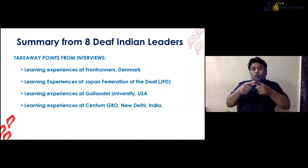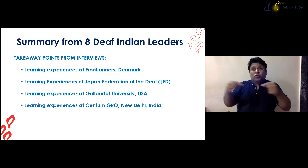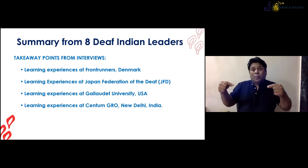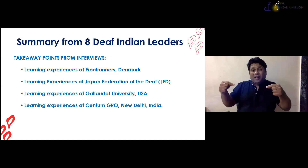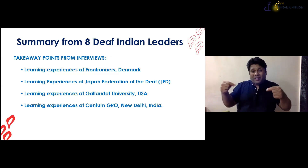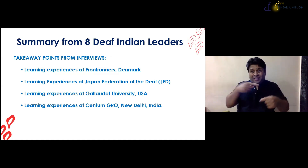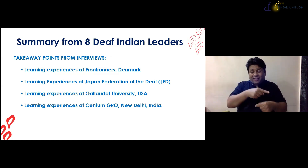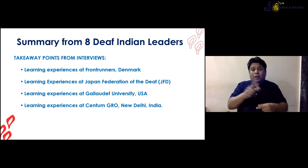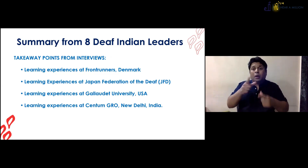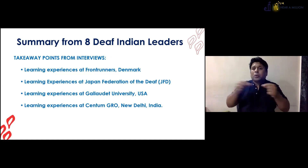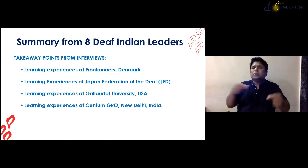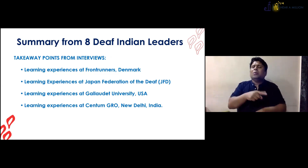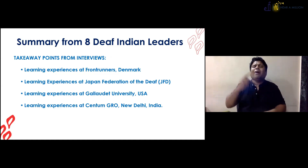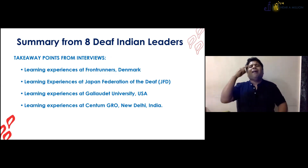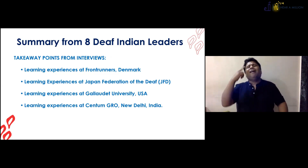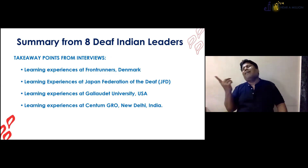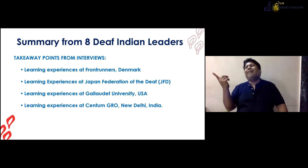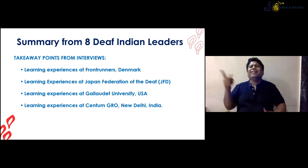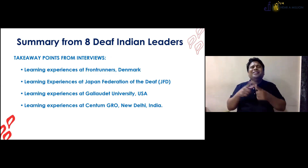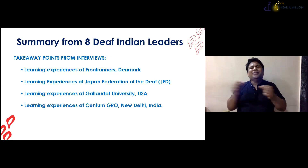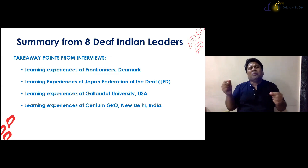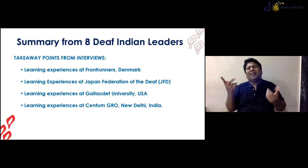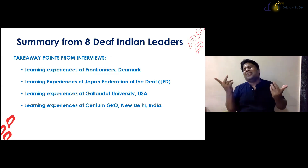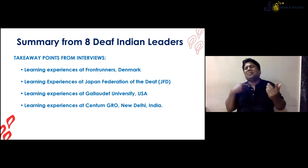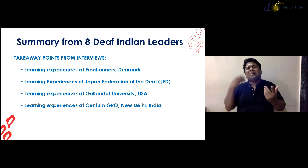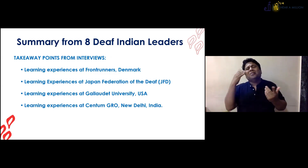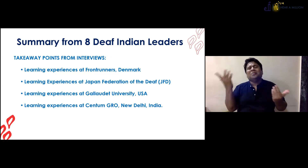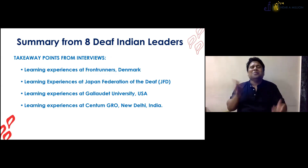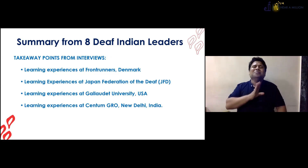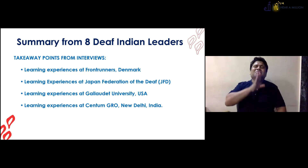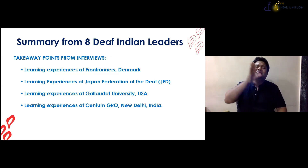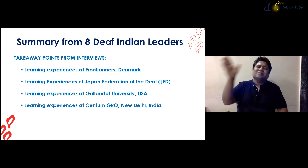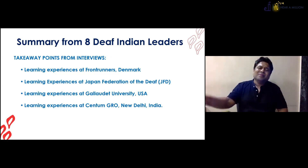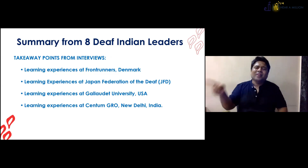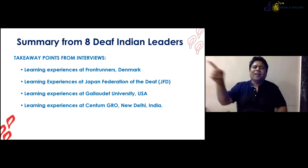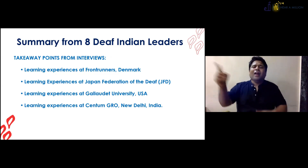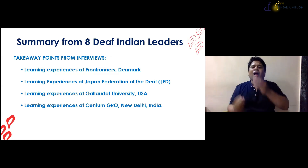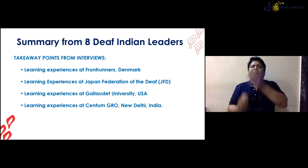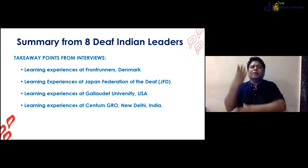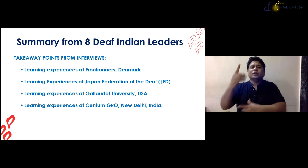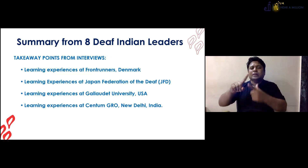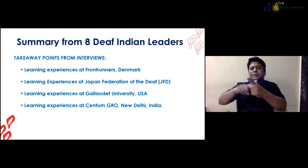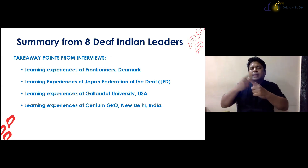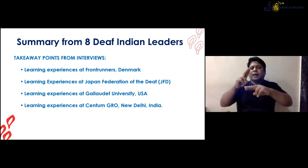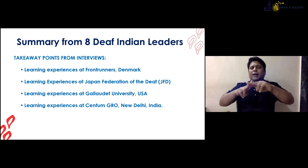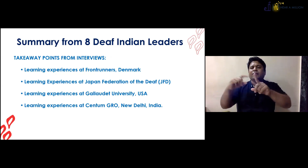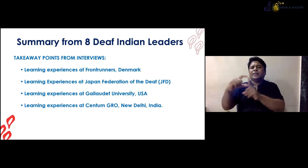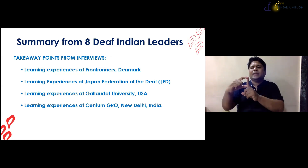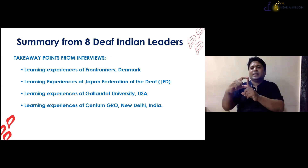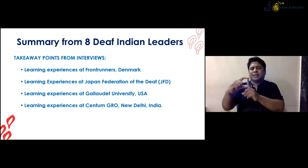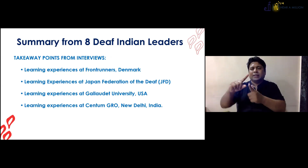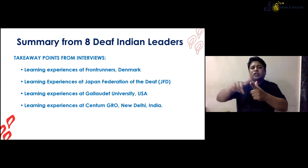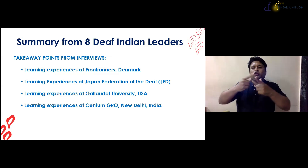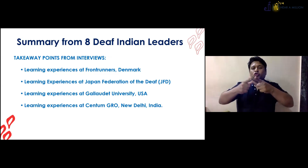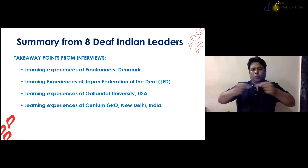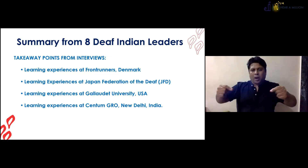And there's another person from Japan who mentioned that okay, maybe we thought that, okay, maybe Japan must be